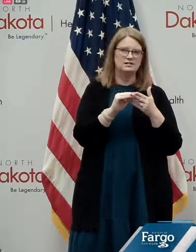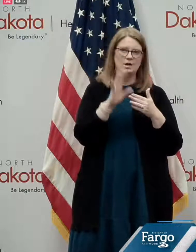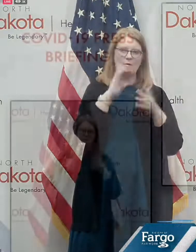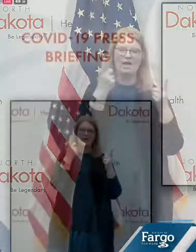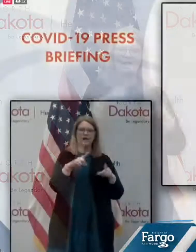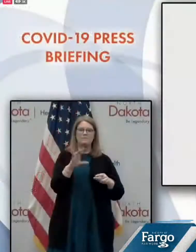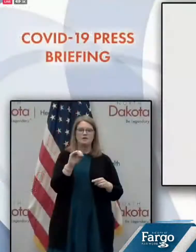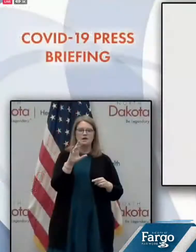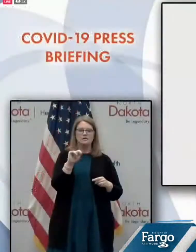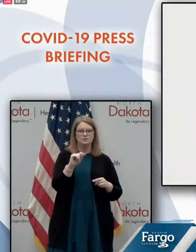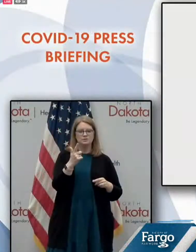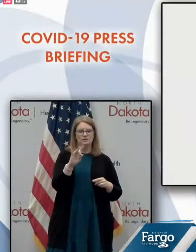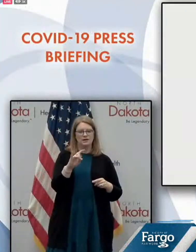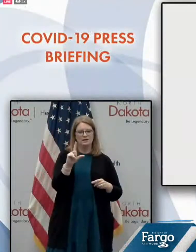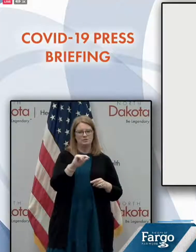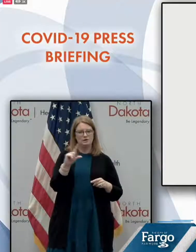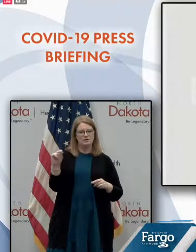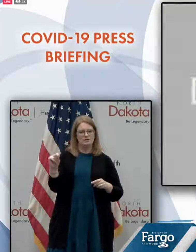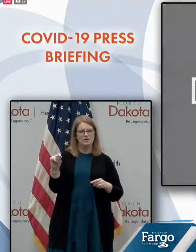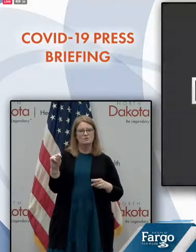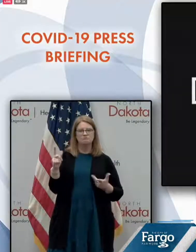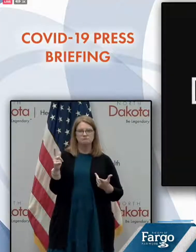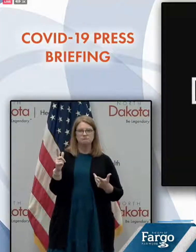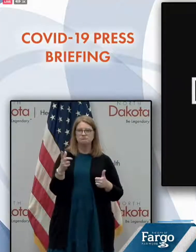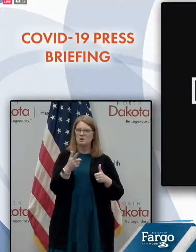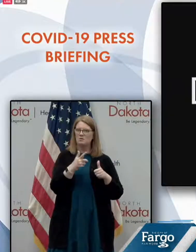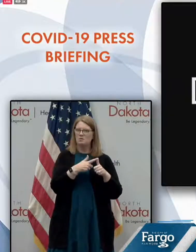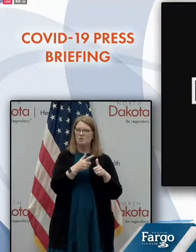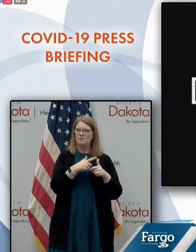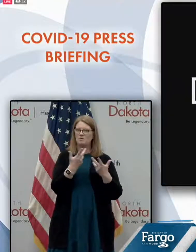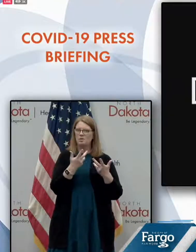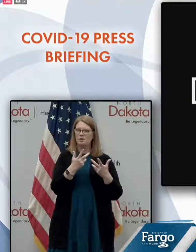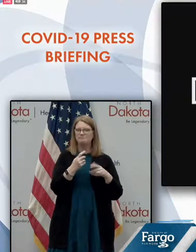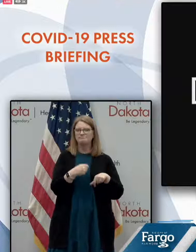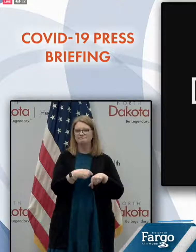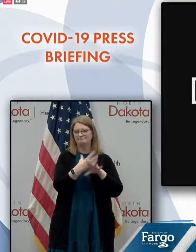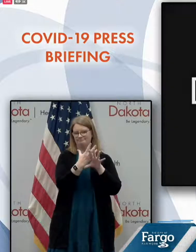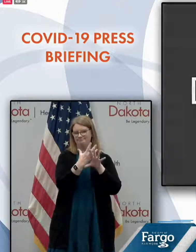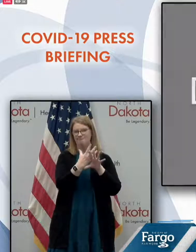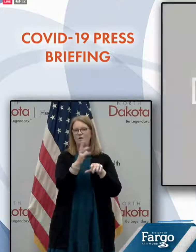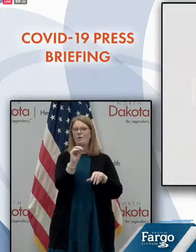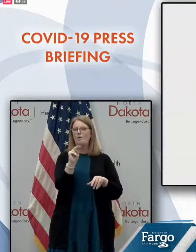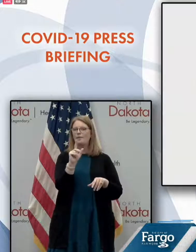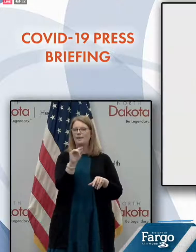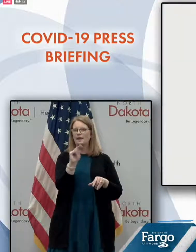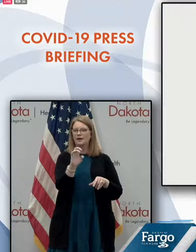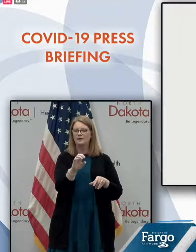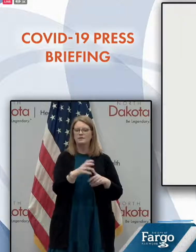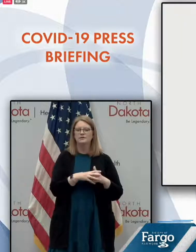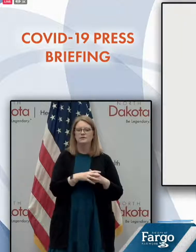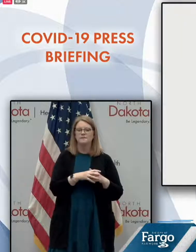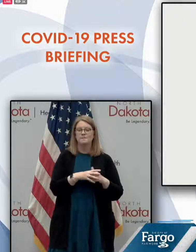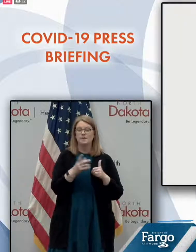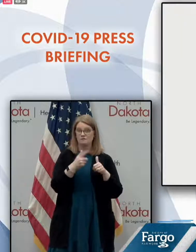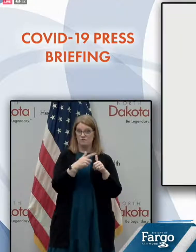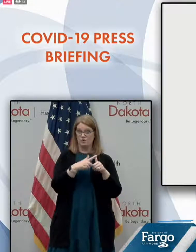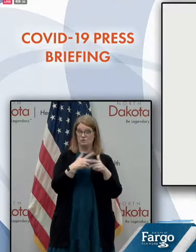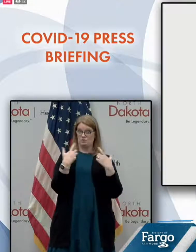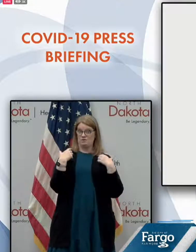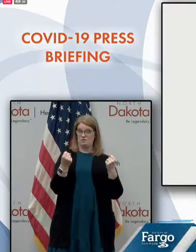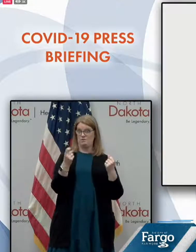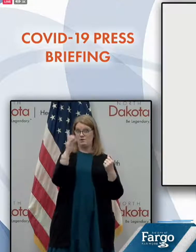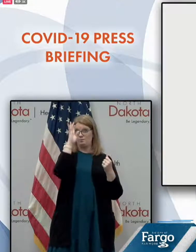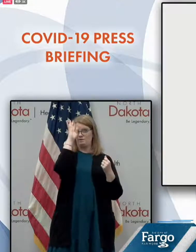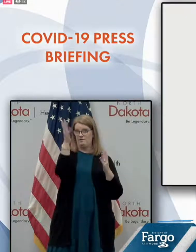October 28th, 2020, and it will be primarily an online interactive experience. This will be the first Recovery Reinvented